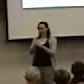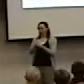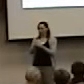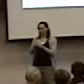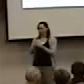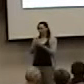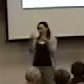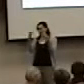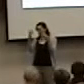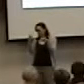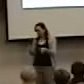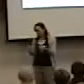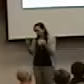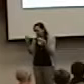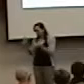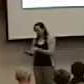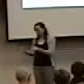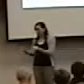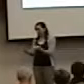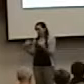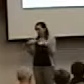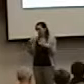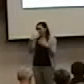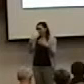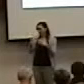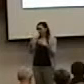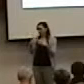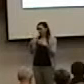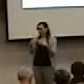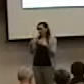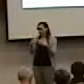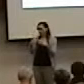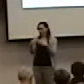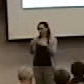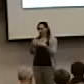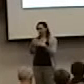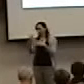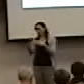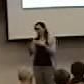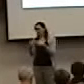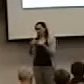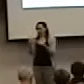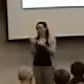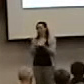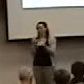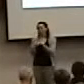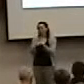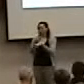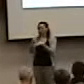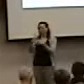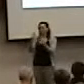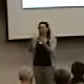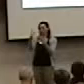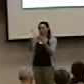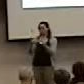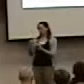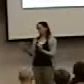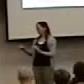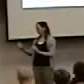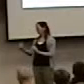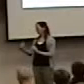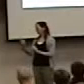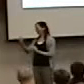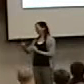of decisions and an excellent outcome on a project that nobody's interested in because we forgot the one we should have been